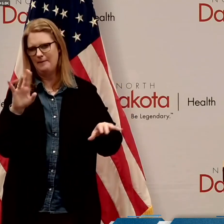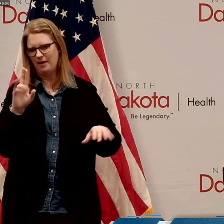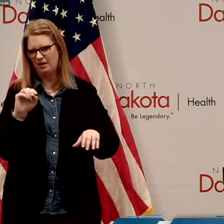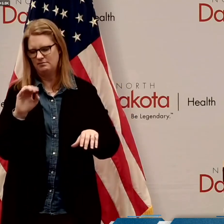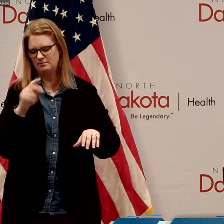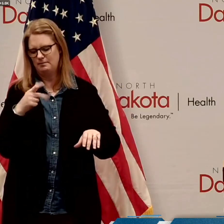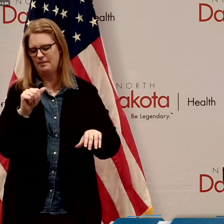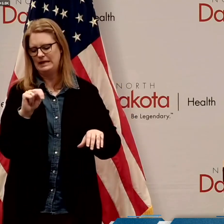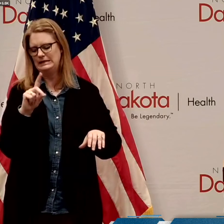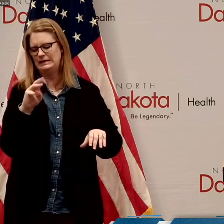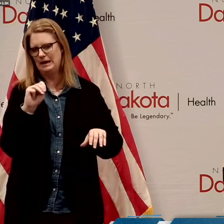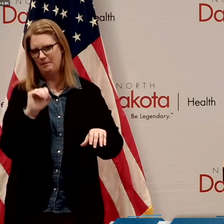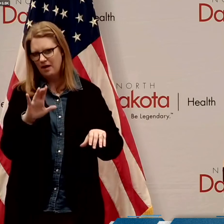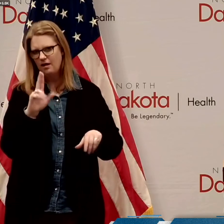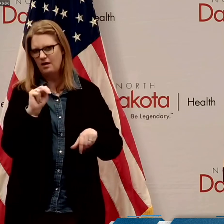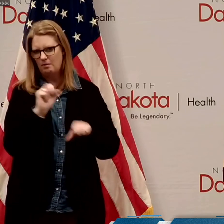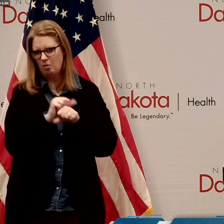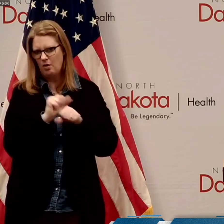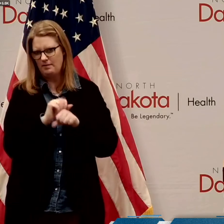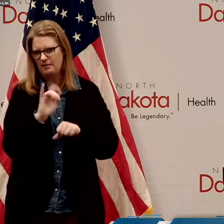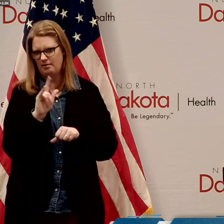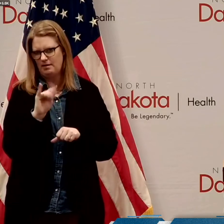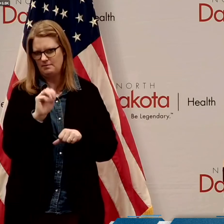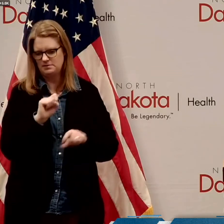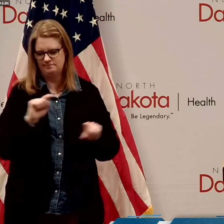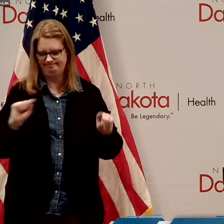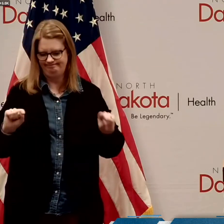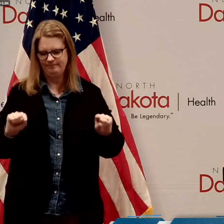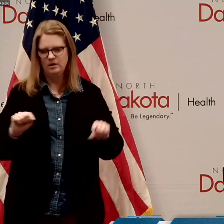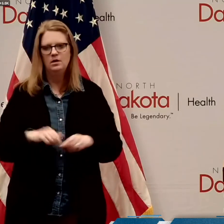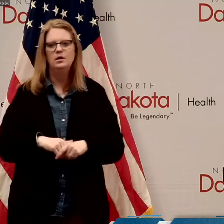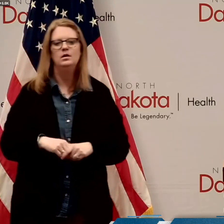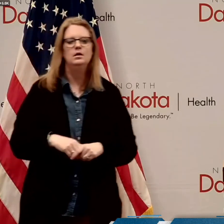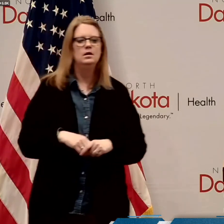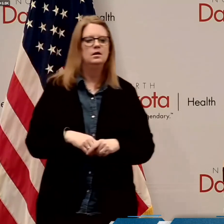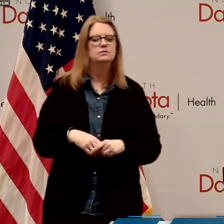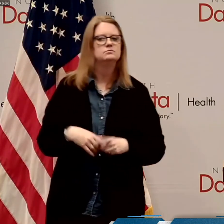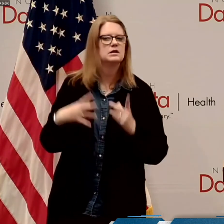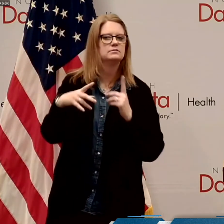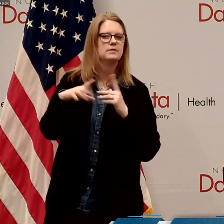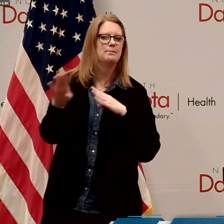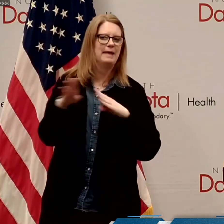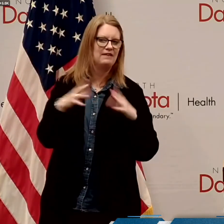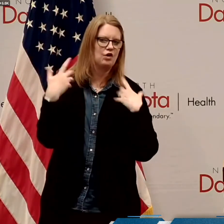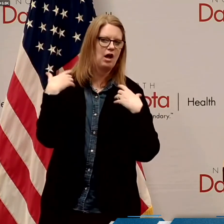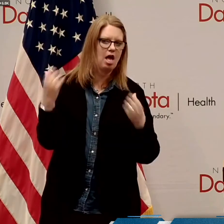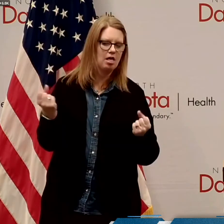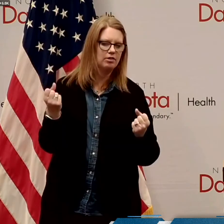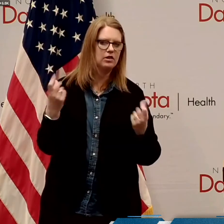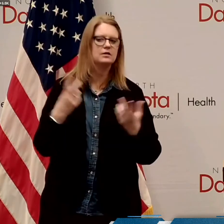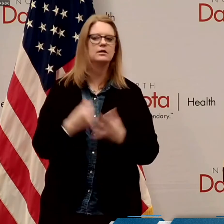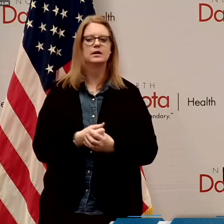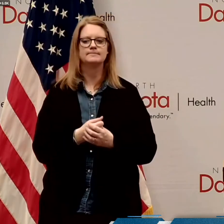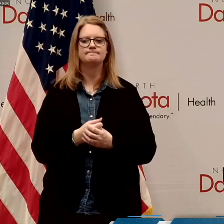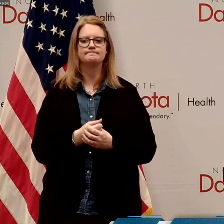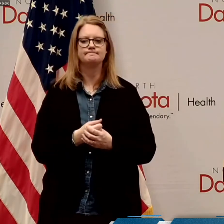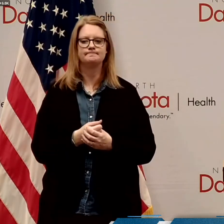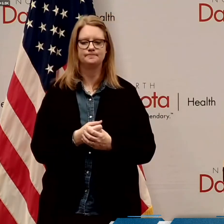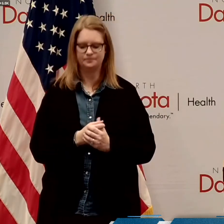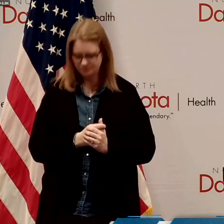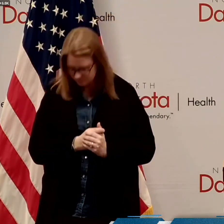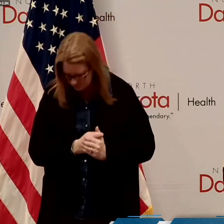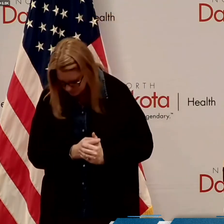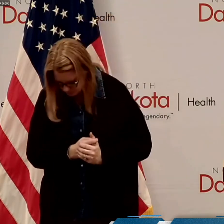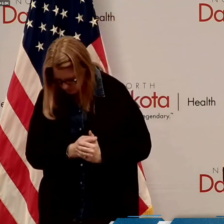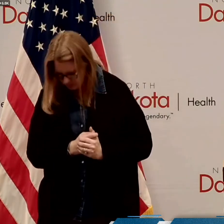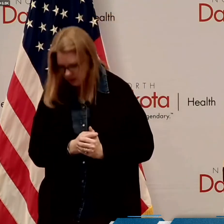4th. Next update, we try to include something every day on behavioral health, and the